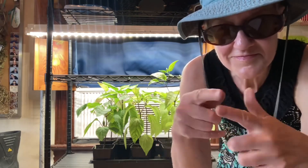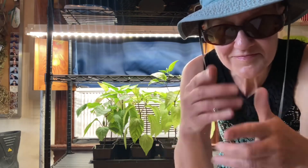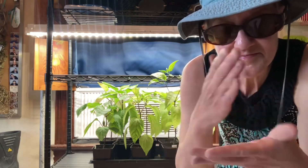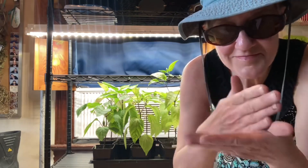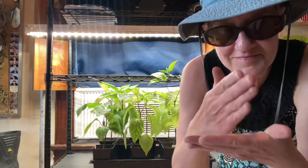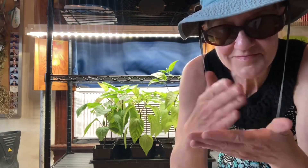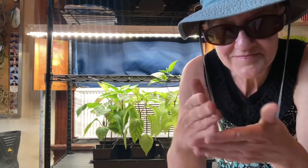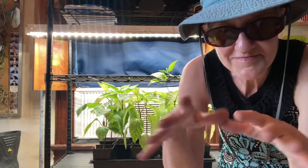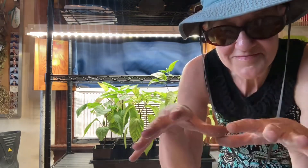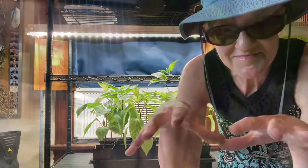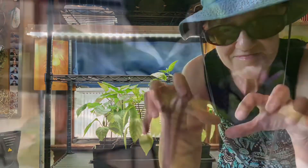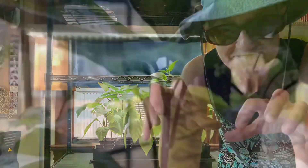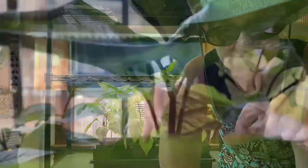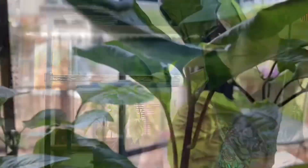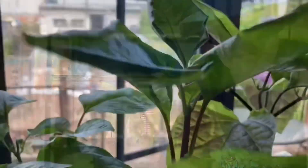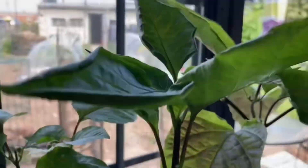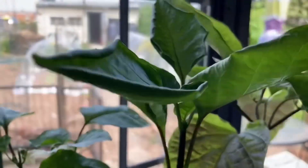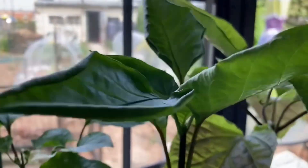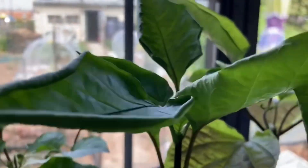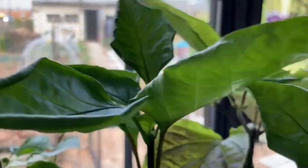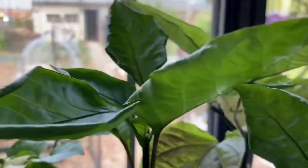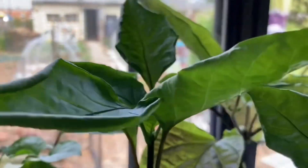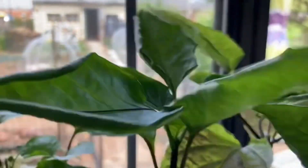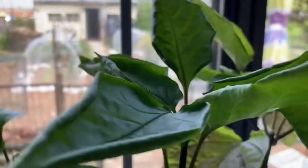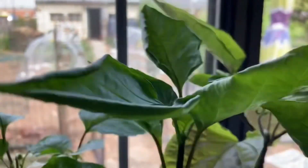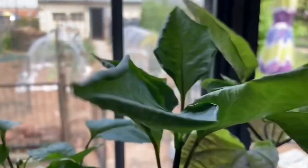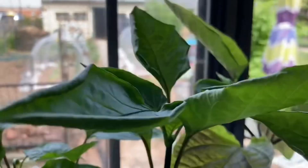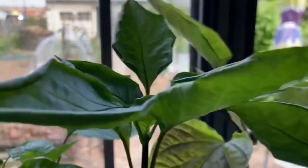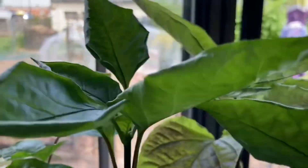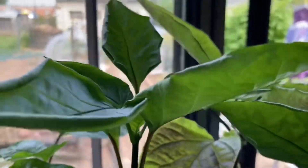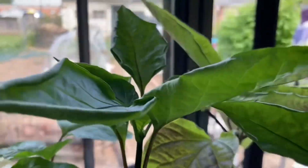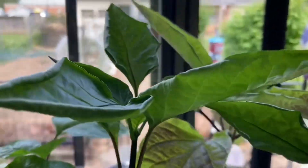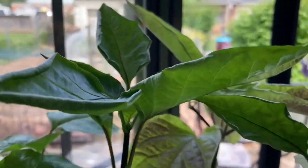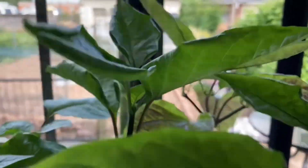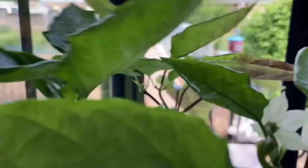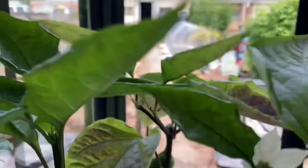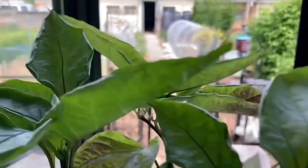I tend to eat them fresh, then slice the rest and freeze them.